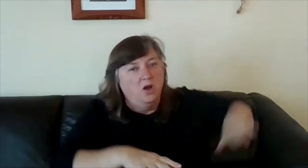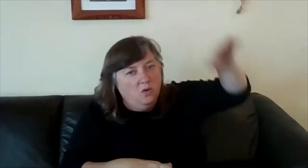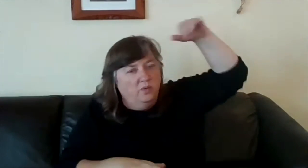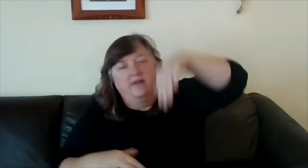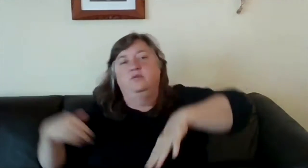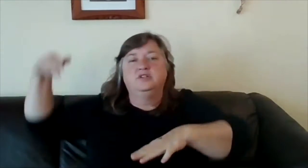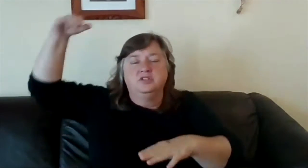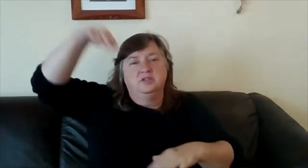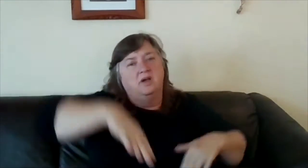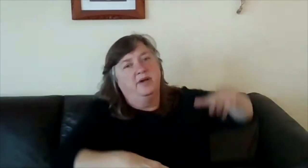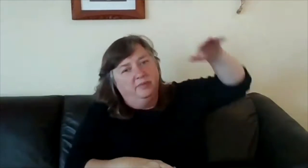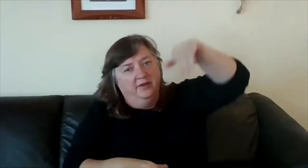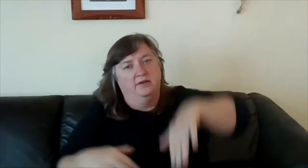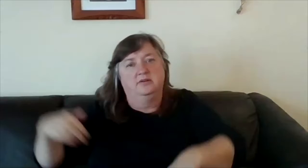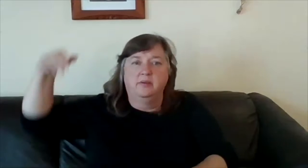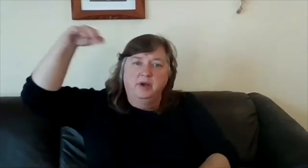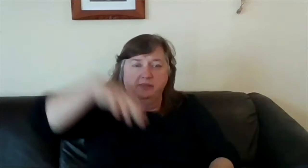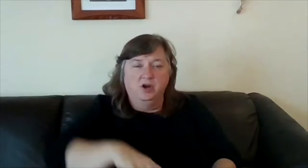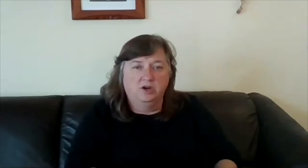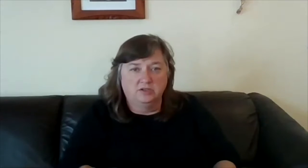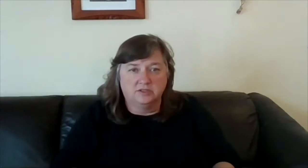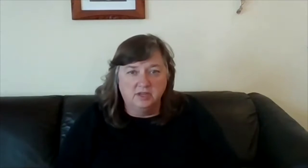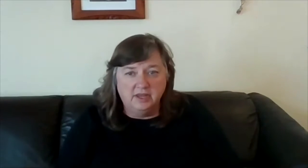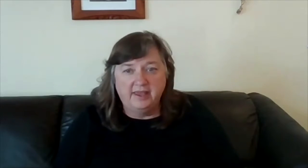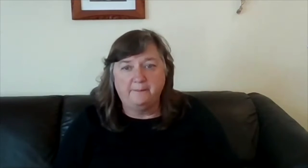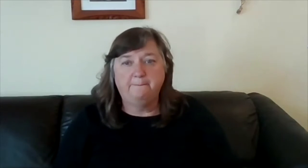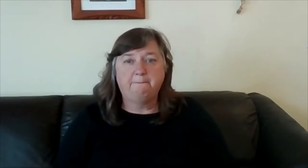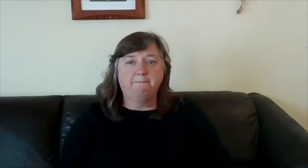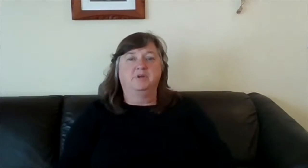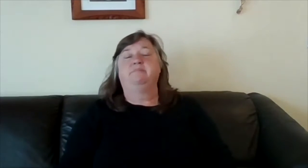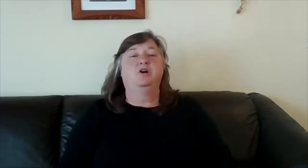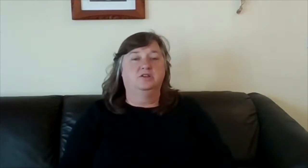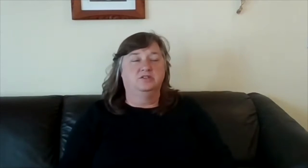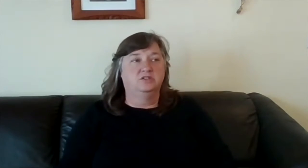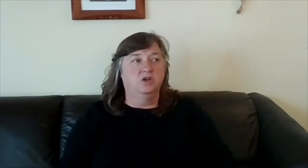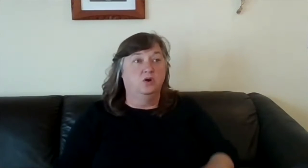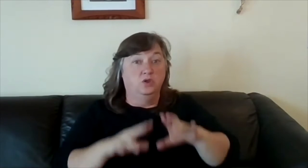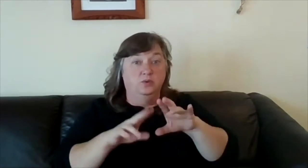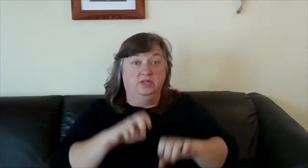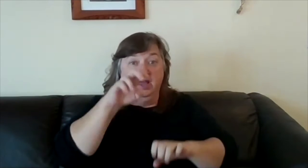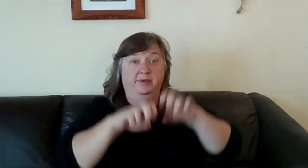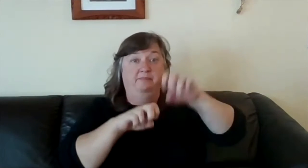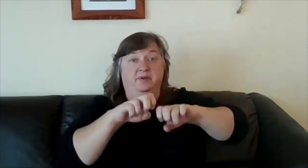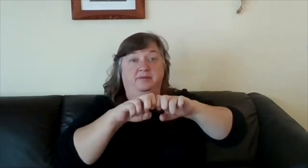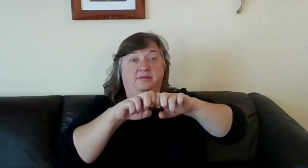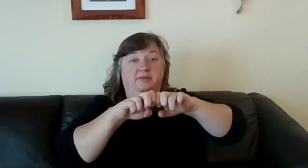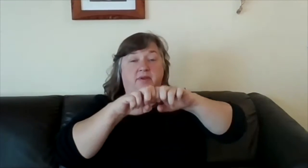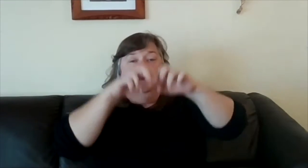Oh, we have a question about a playground. Monkey bars. Yeah, monkey bars. So you would climb up,